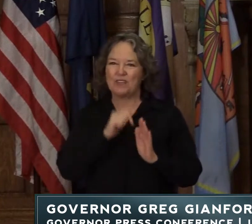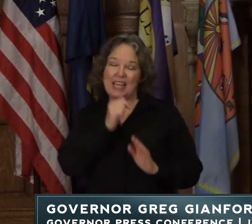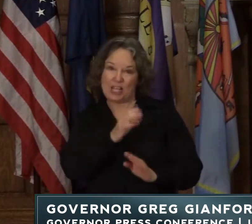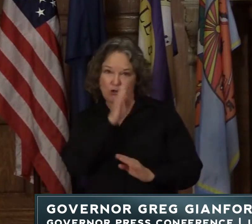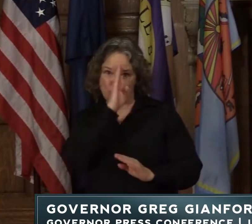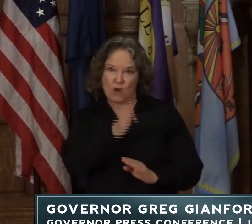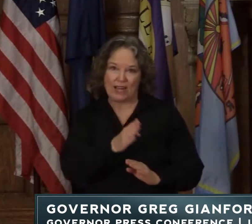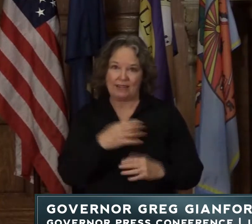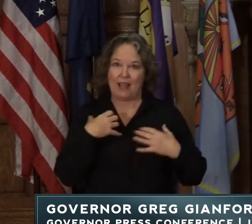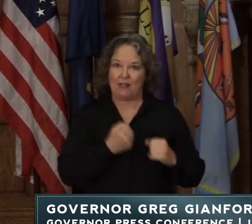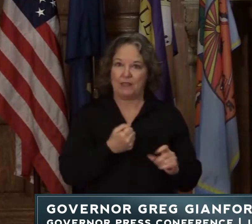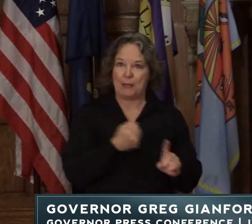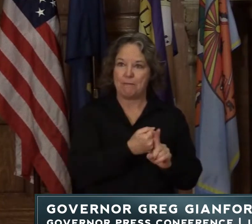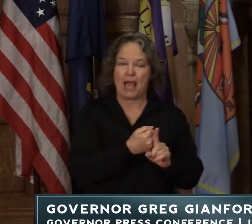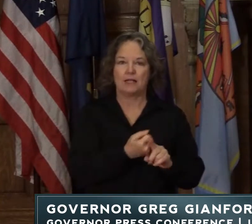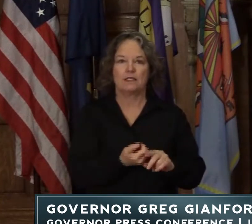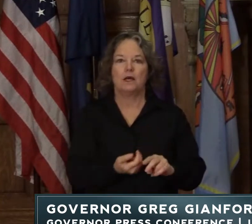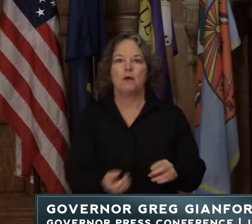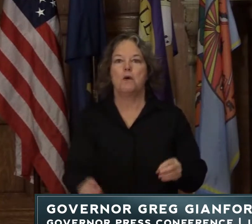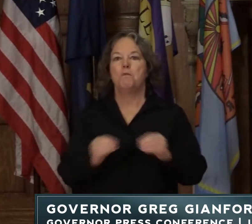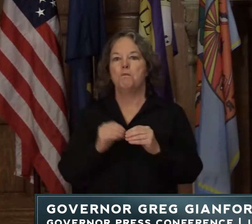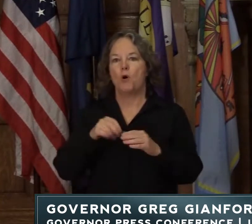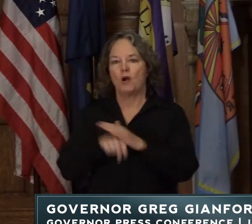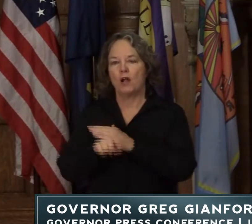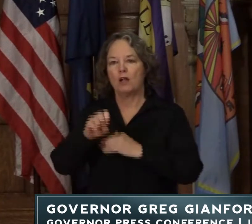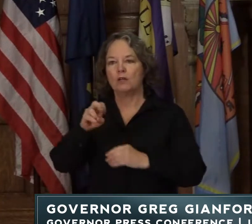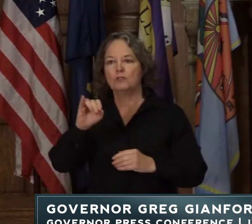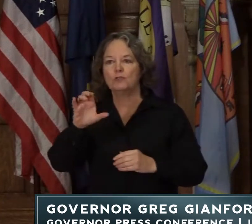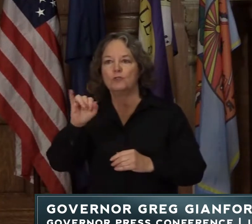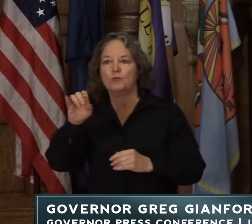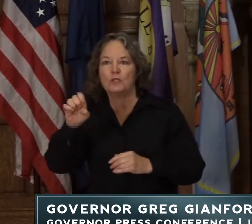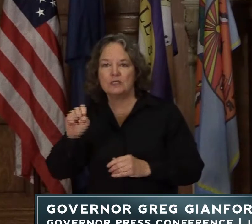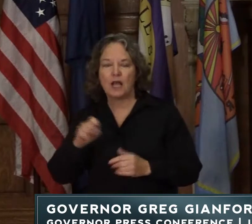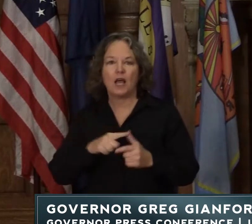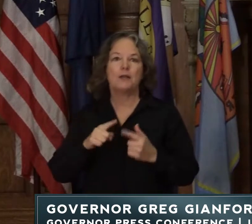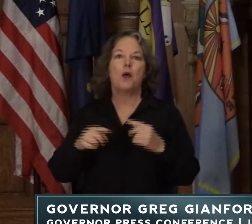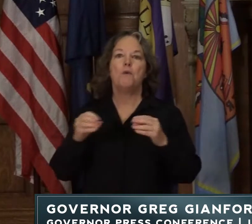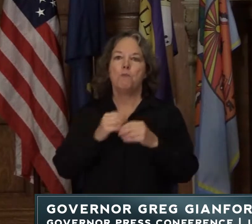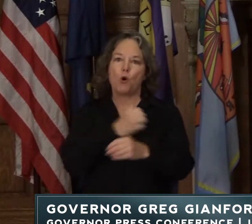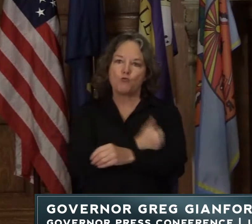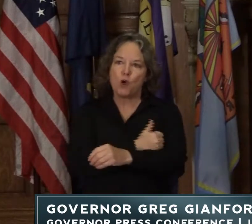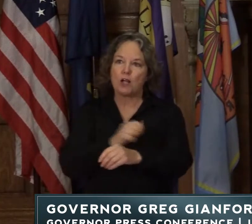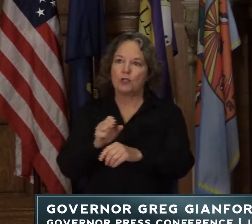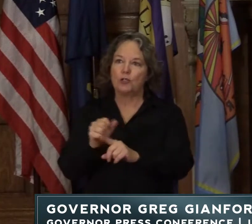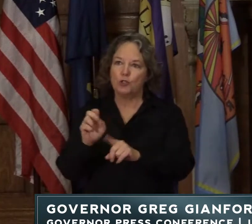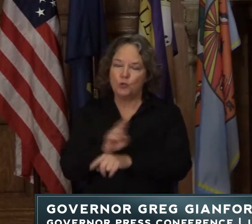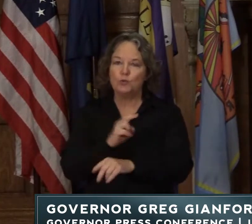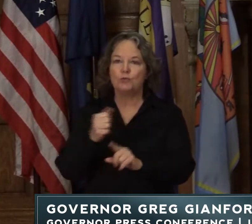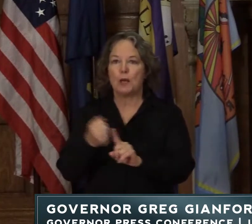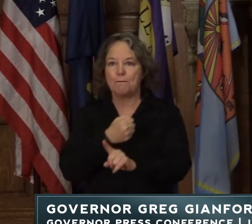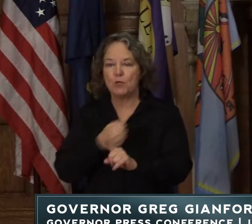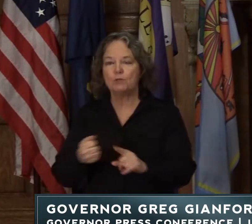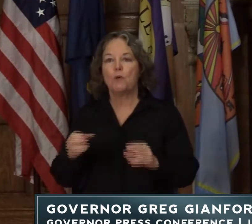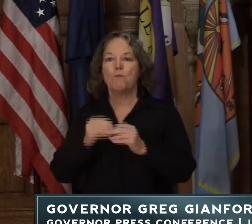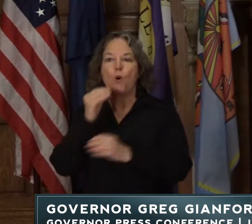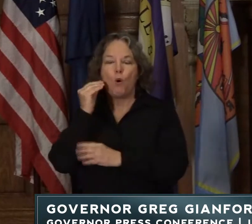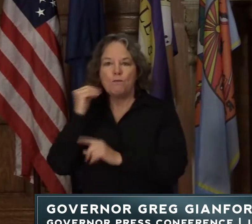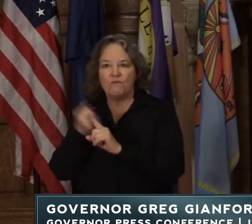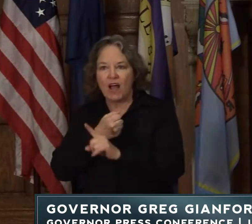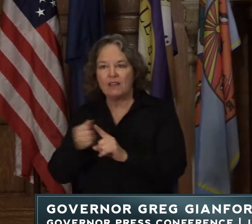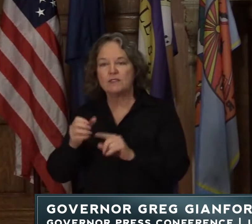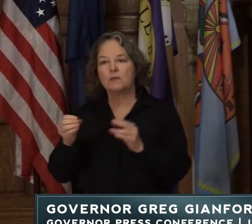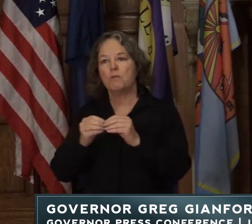impacts: increased cases of suicide, greater drug use and abuse, and more cases of domestic violence and